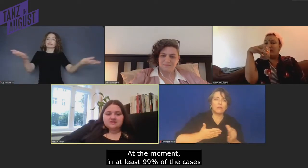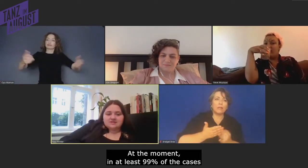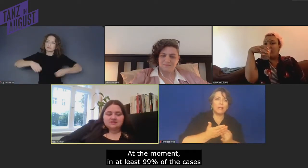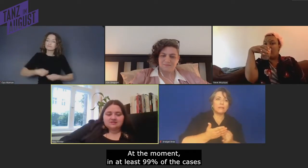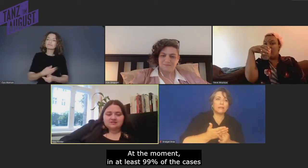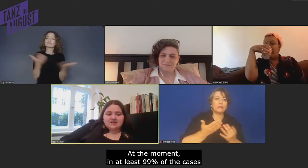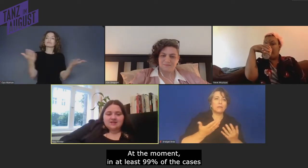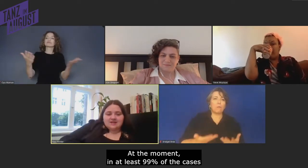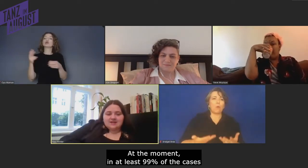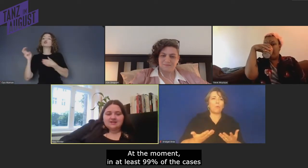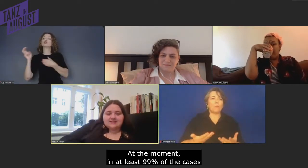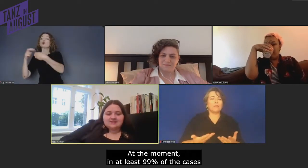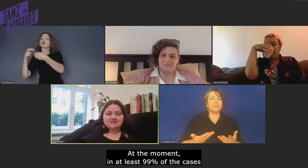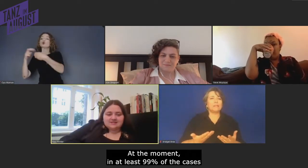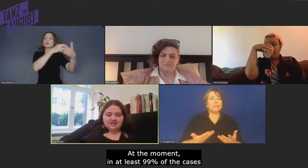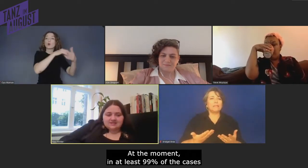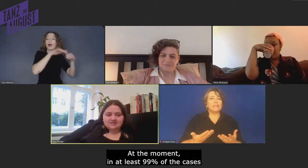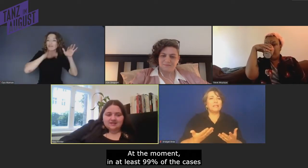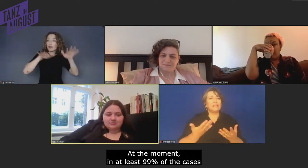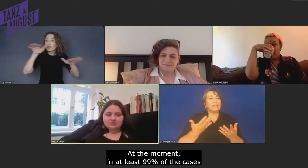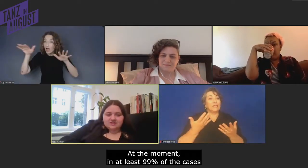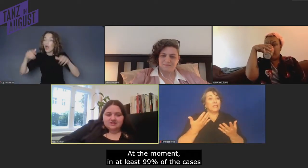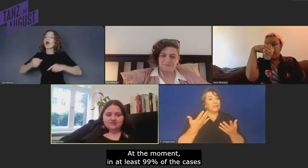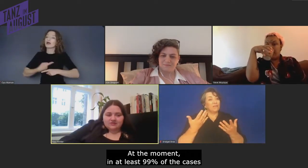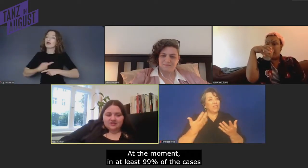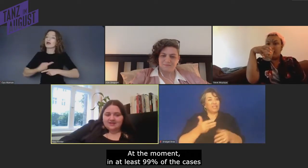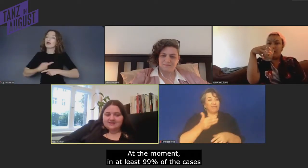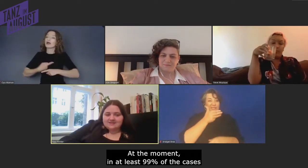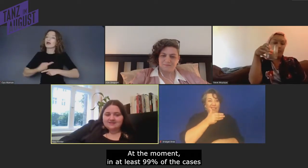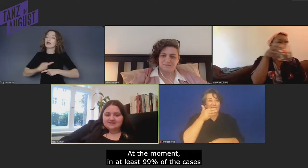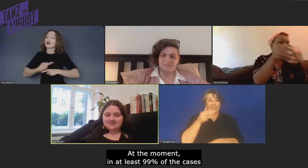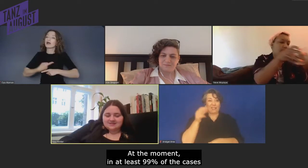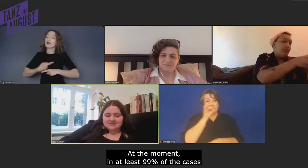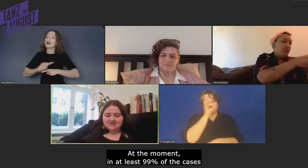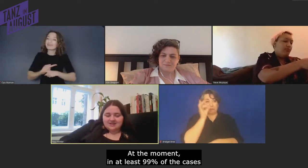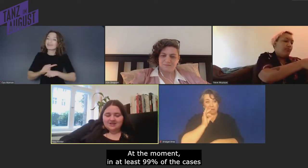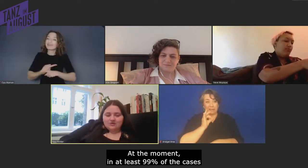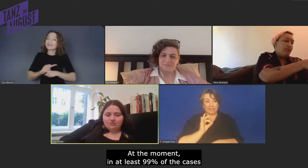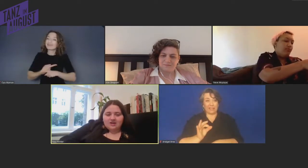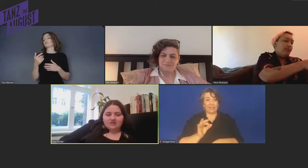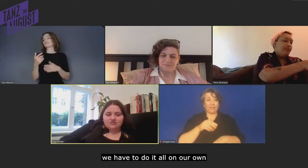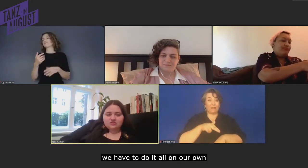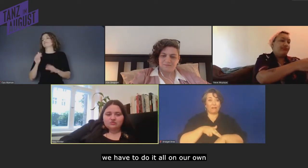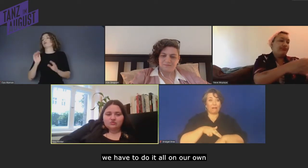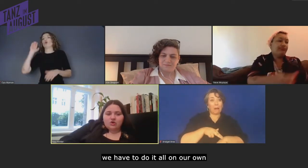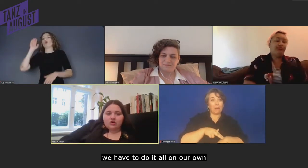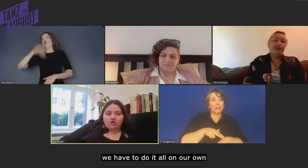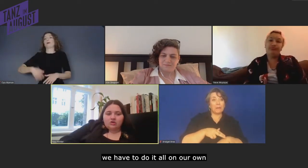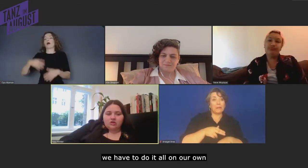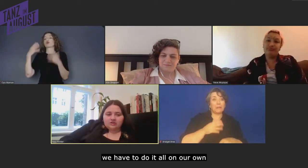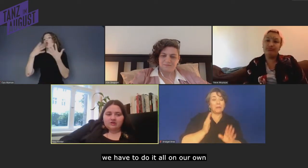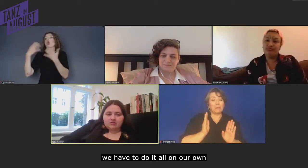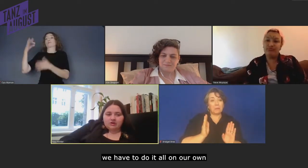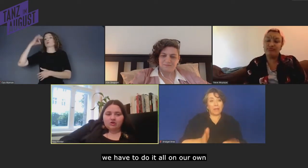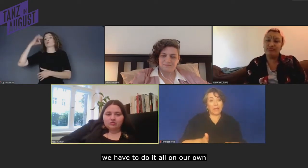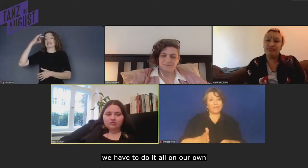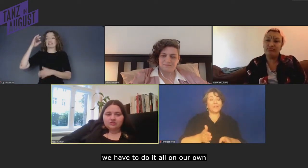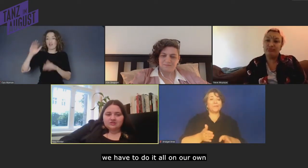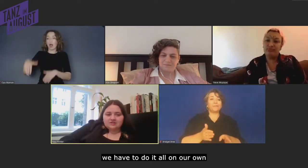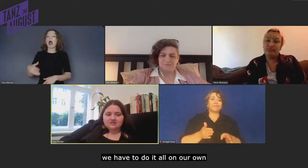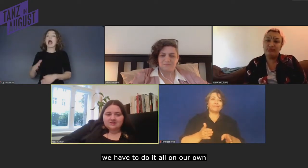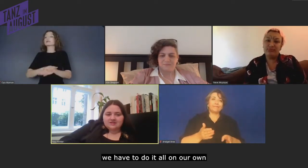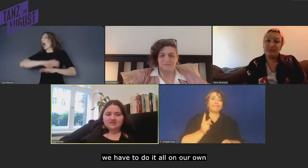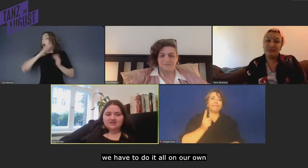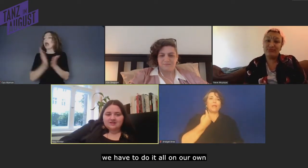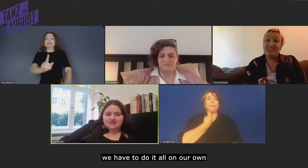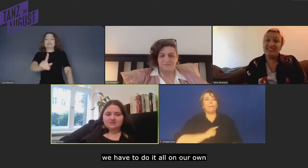moment, in at least 99% of the cases, we have to do all on our own,